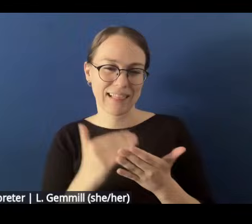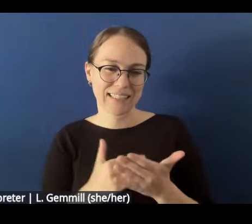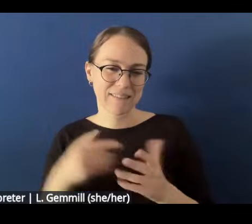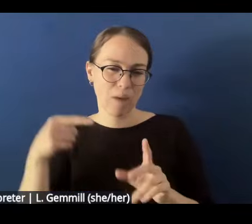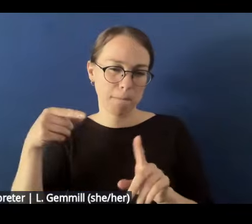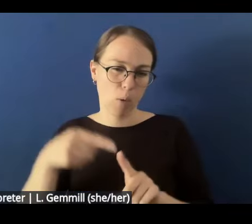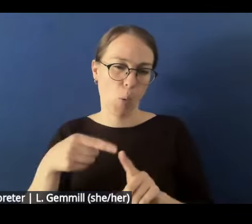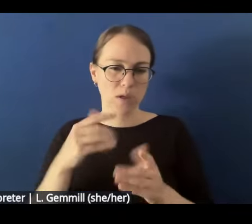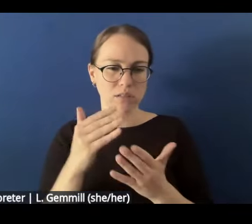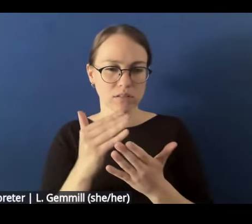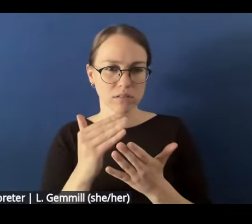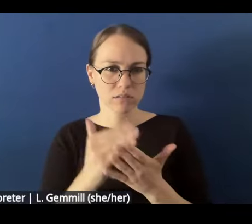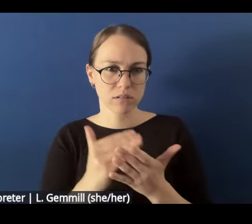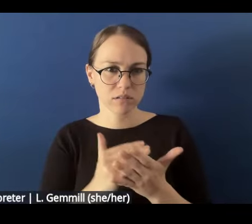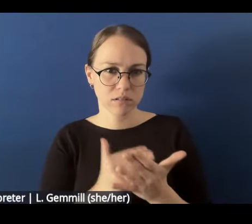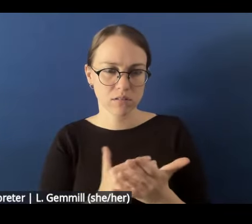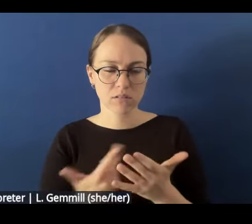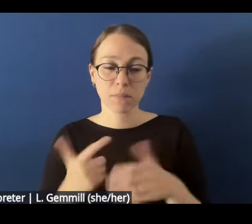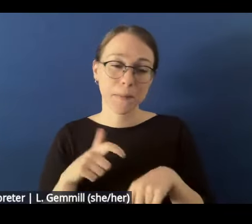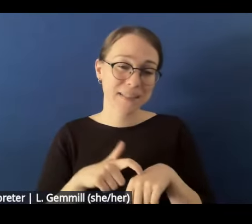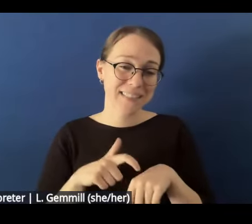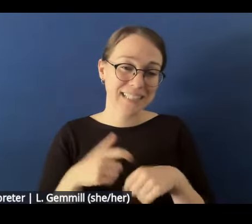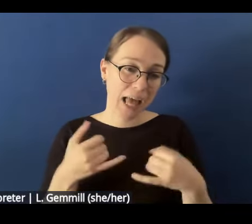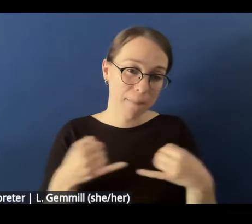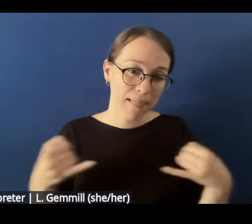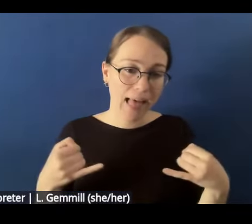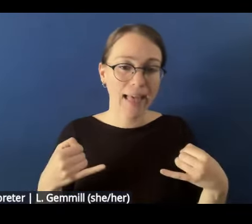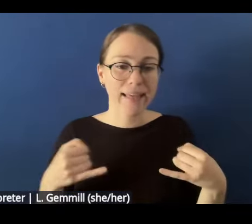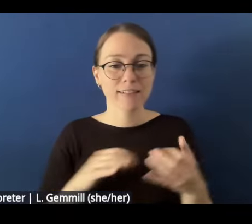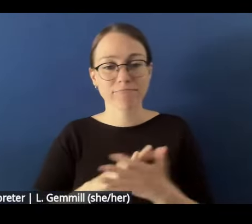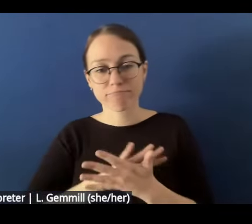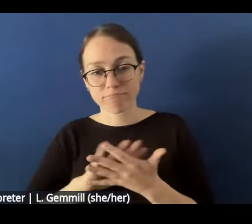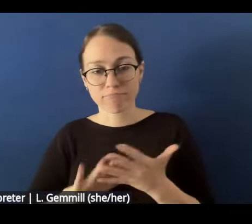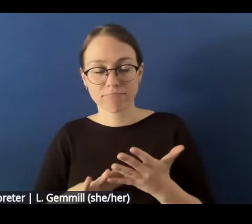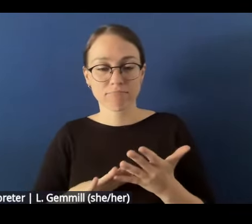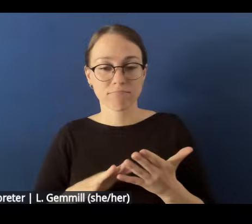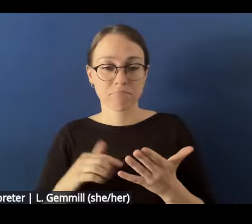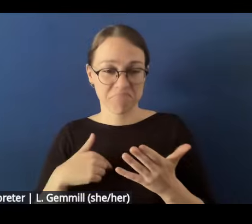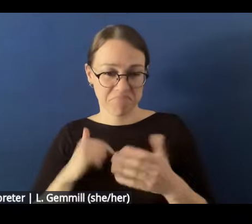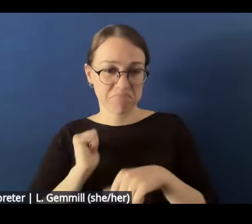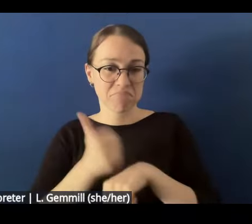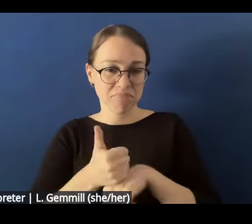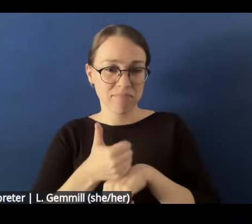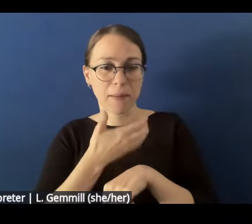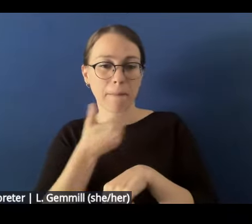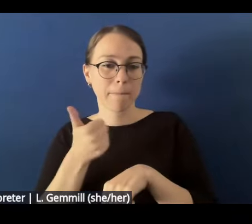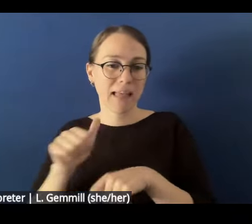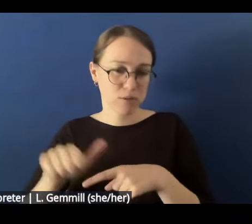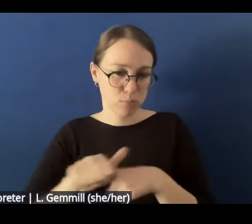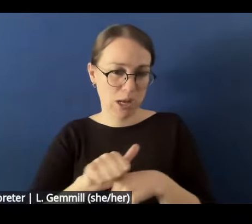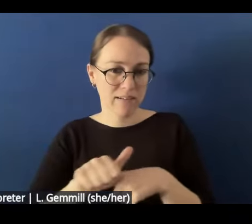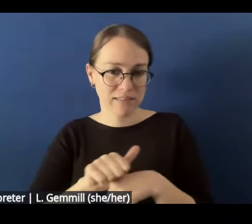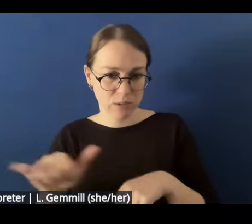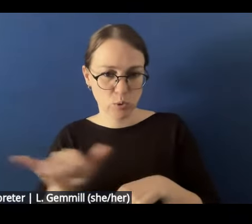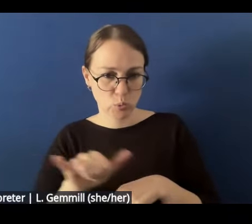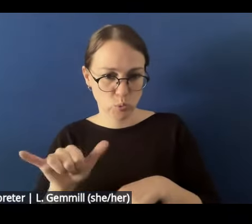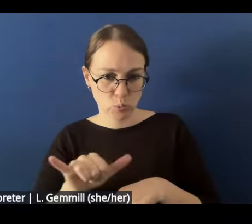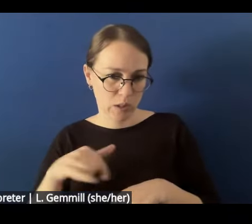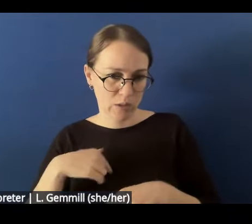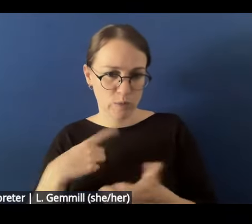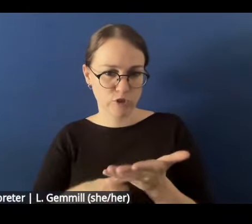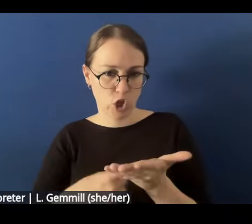kind of like adding in some of the more timelines. I think we can put in some better best practices in here, like have been talked about, some ideas